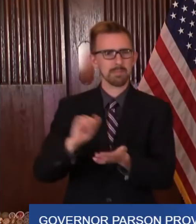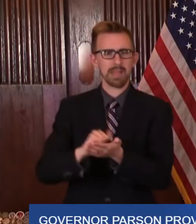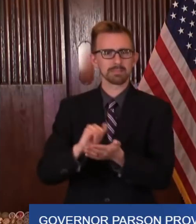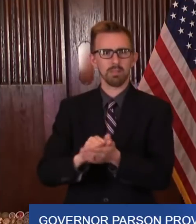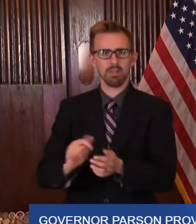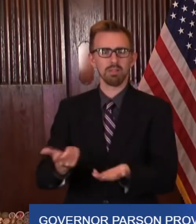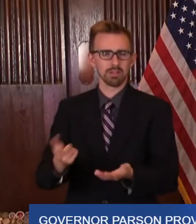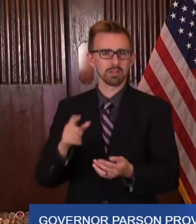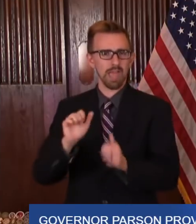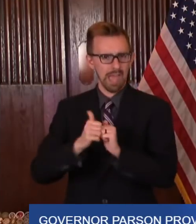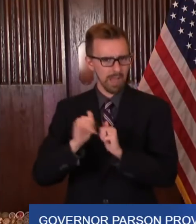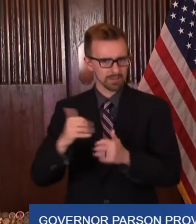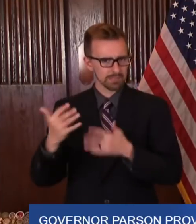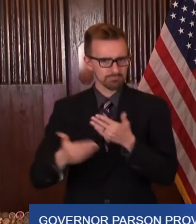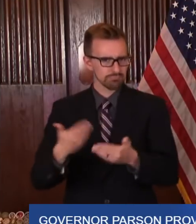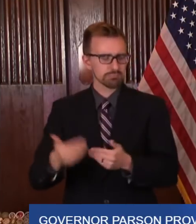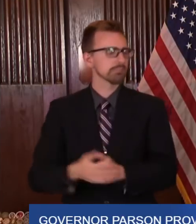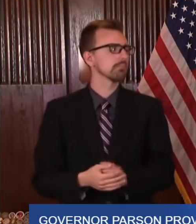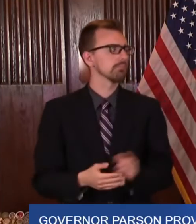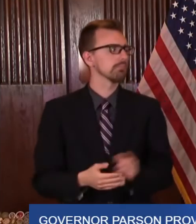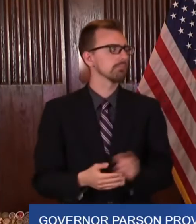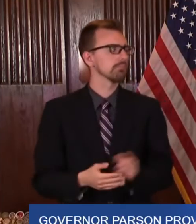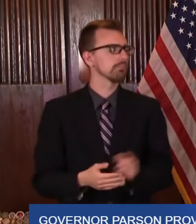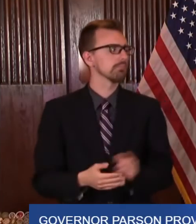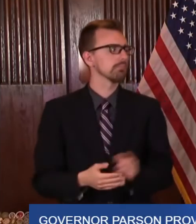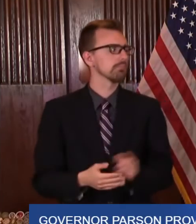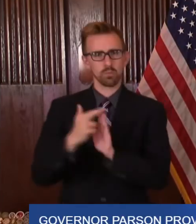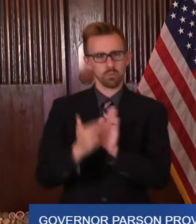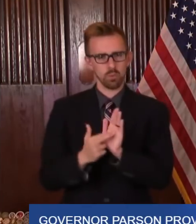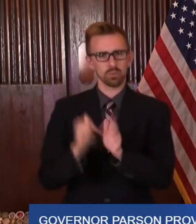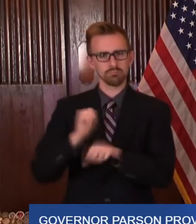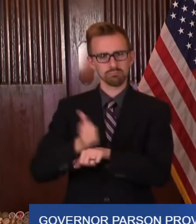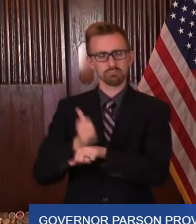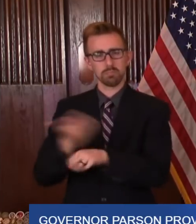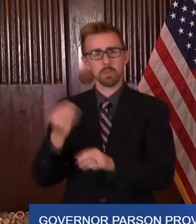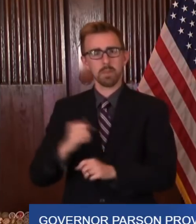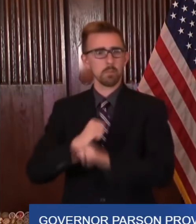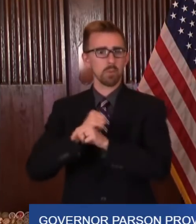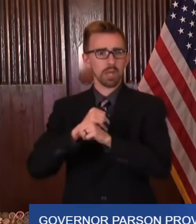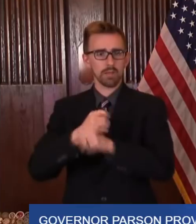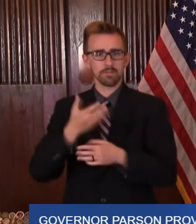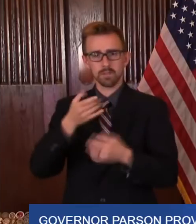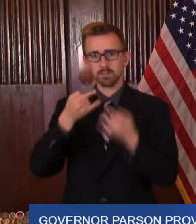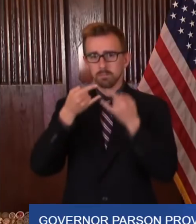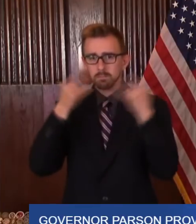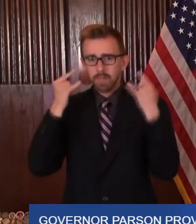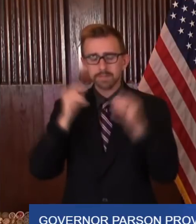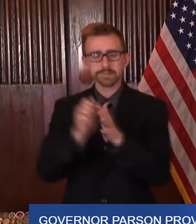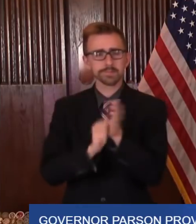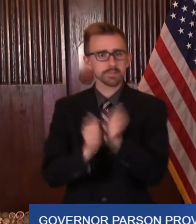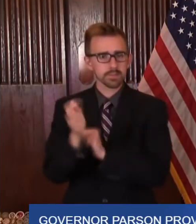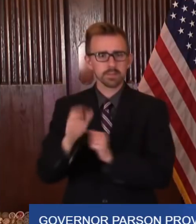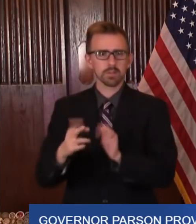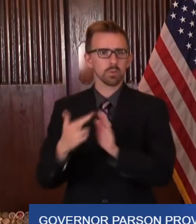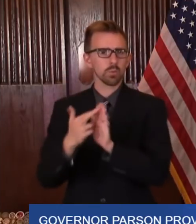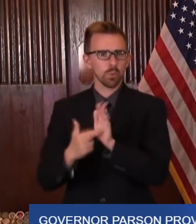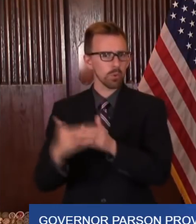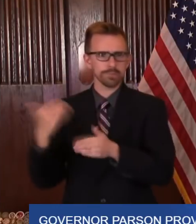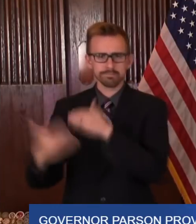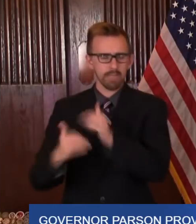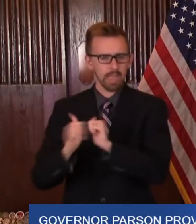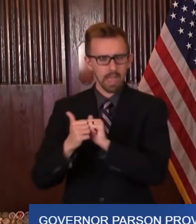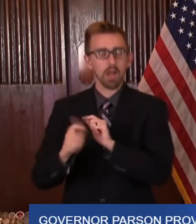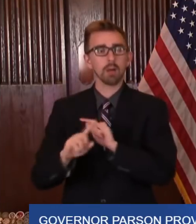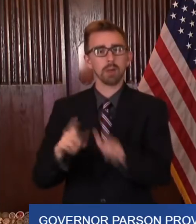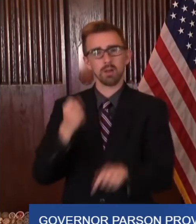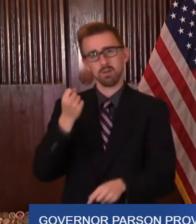that to happen? Yeah, I think there'll be safety guidelines put in place for that, whether it be protective gear or there'll be a guidance for that, how we'll do that.